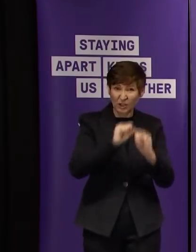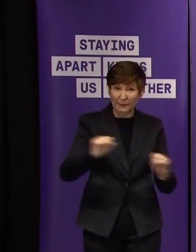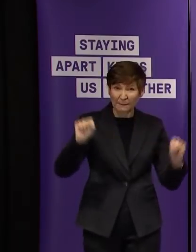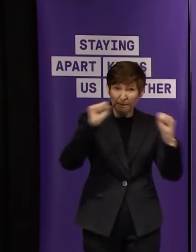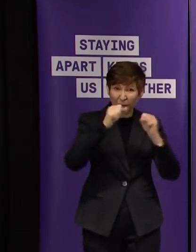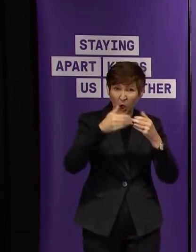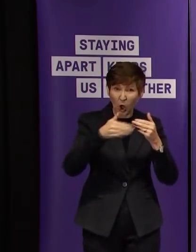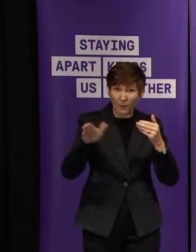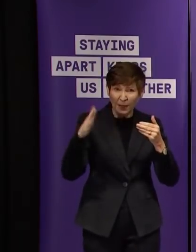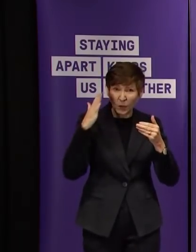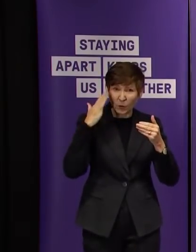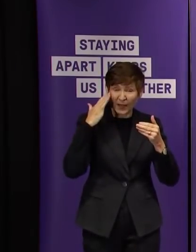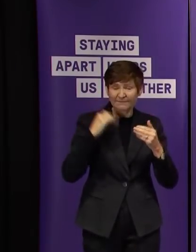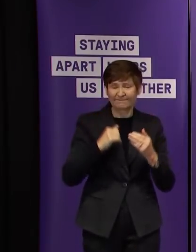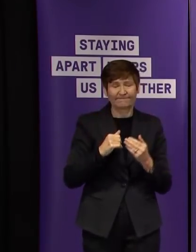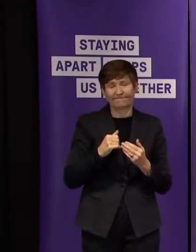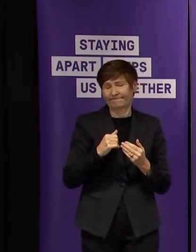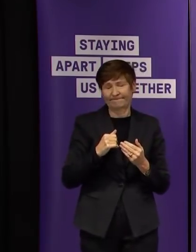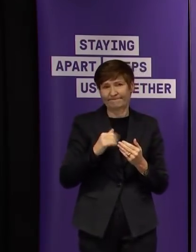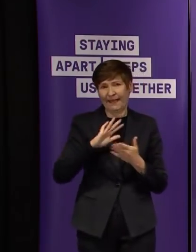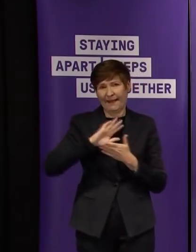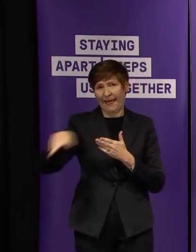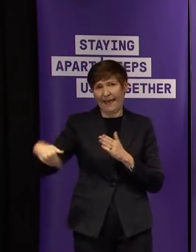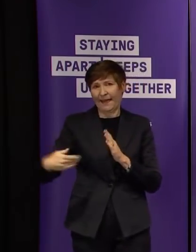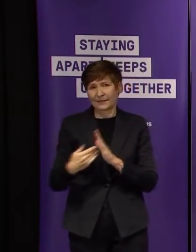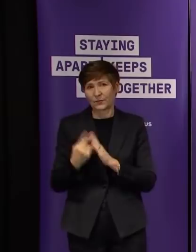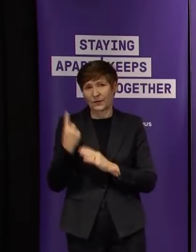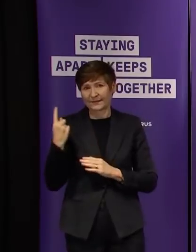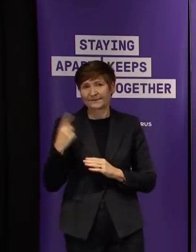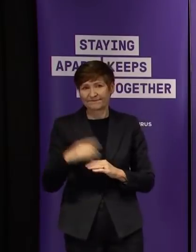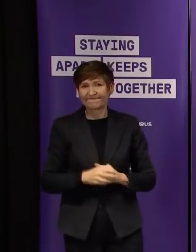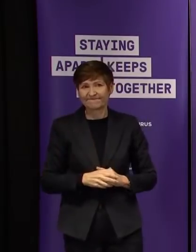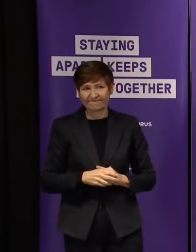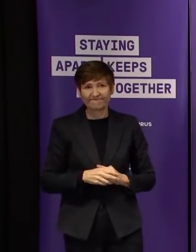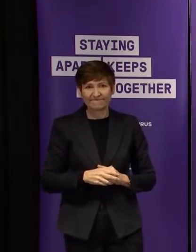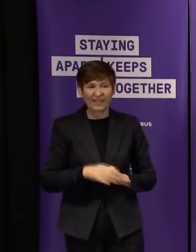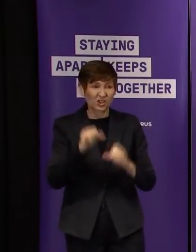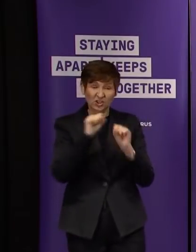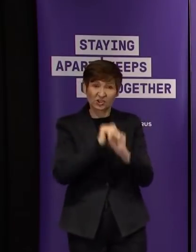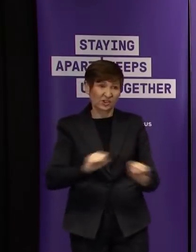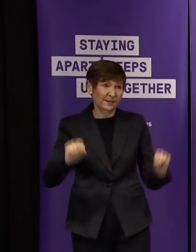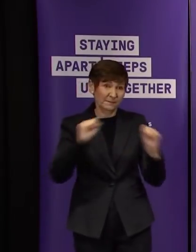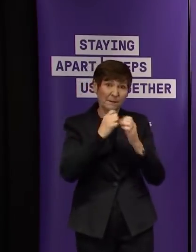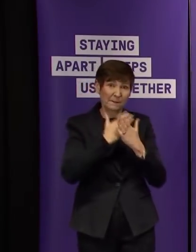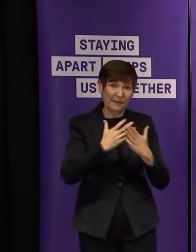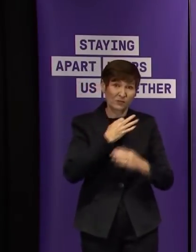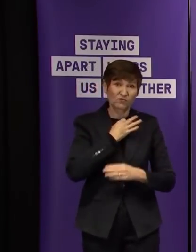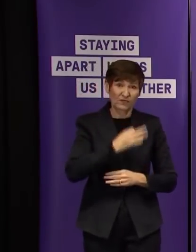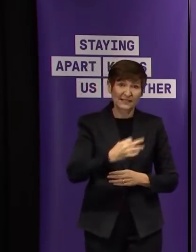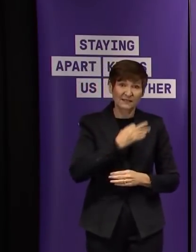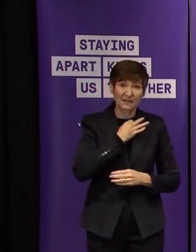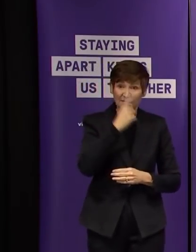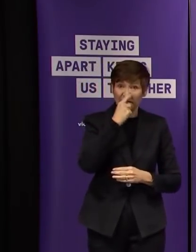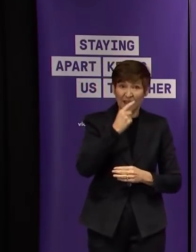right. Gyms are a known high-risk setting. They cause outbreaks. I know gyms are as keen to open as any